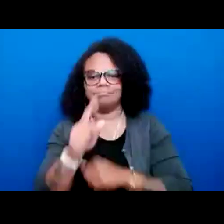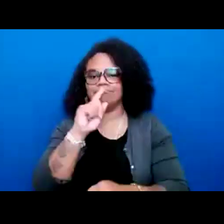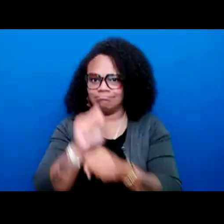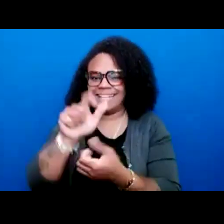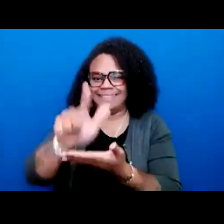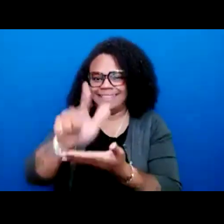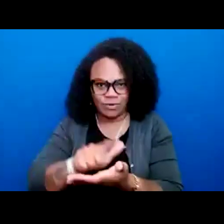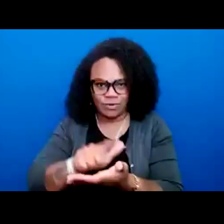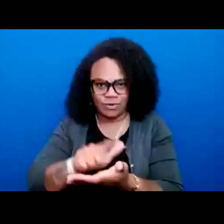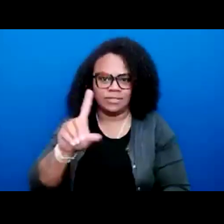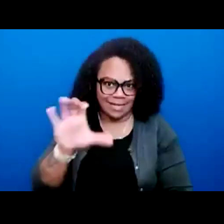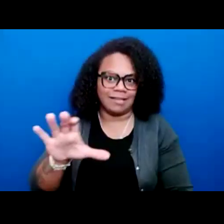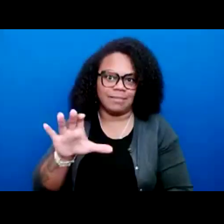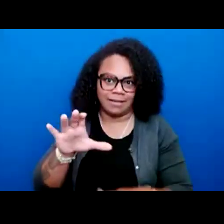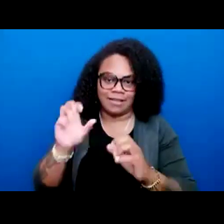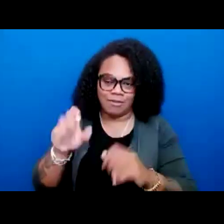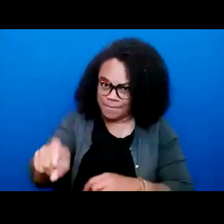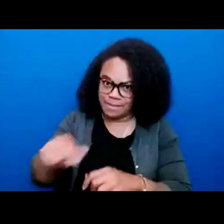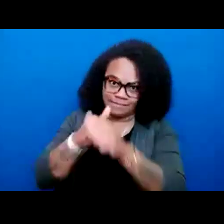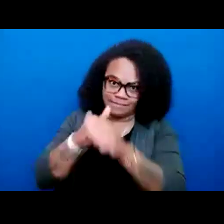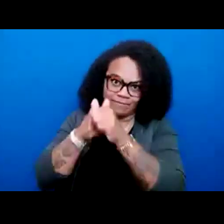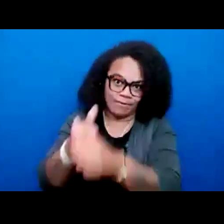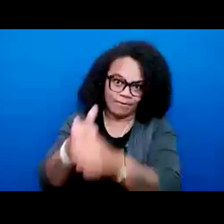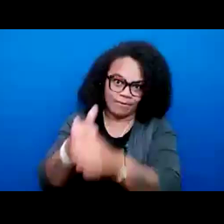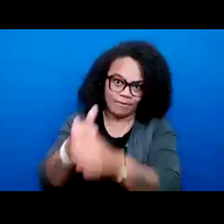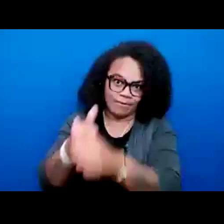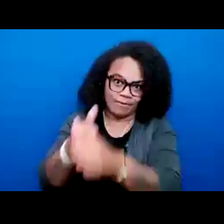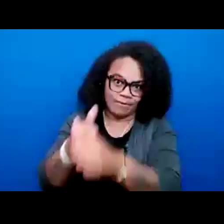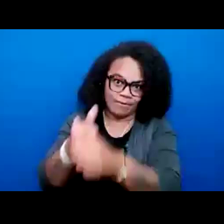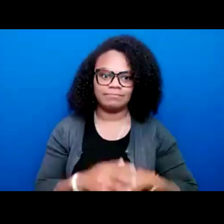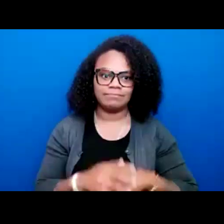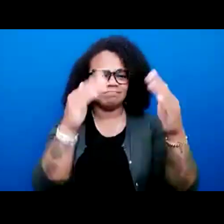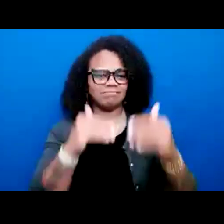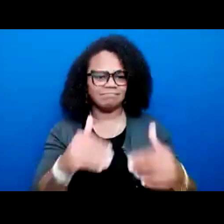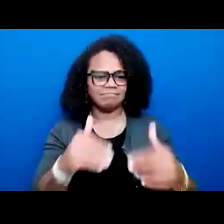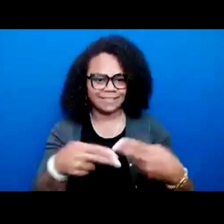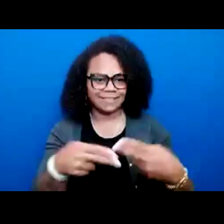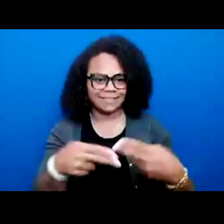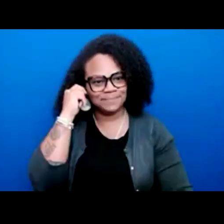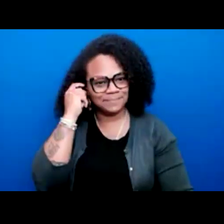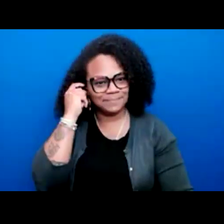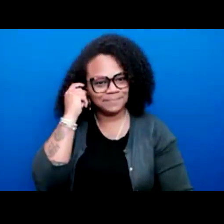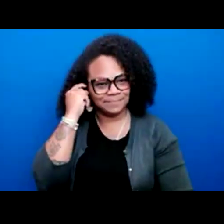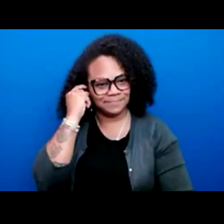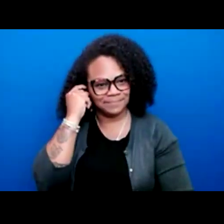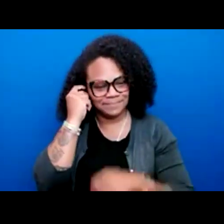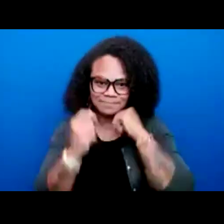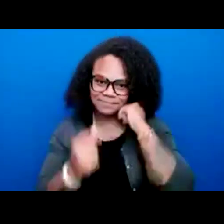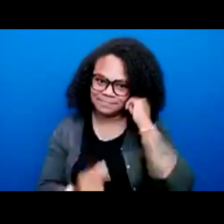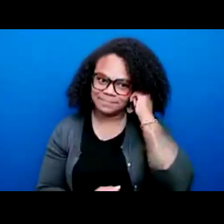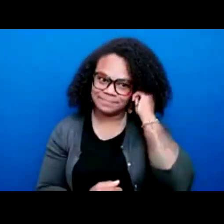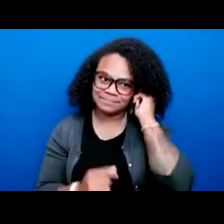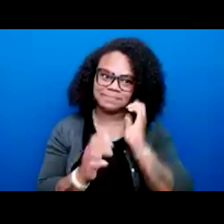actual legal enforceable agreement. Let's skip ahead to the next slide, which I believe is